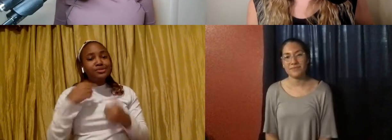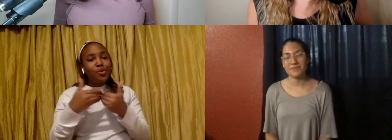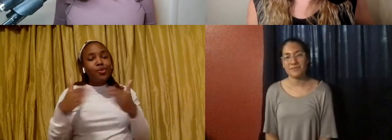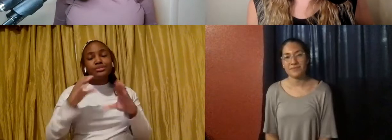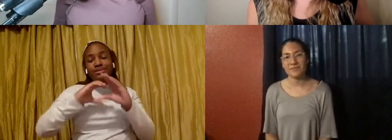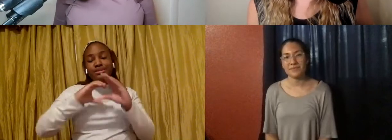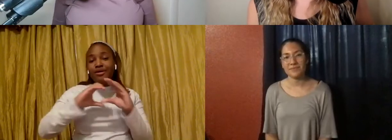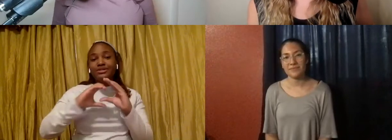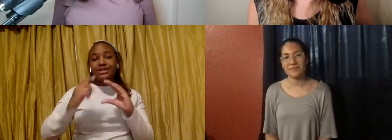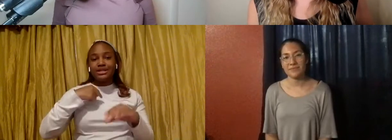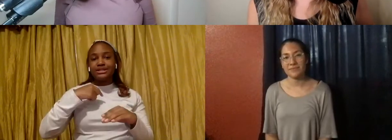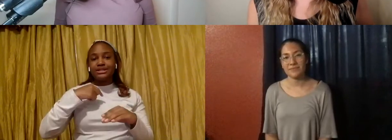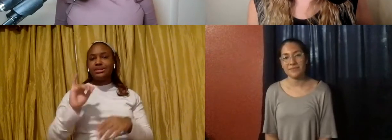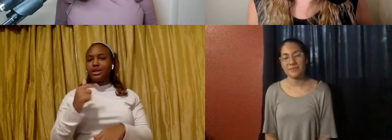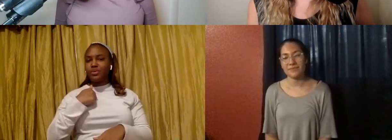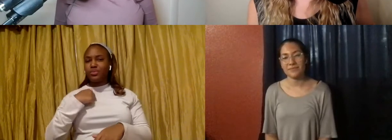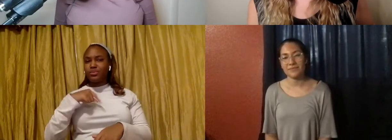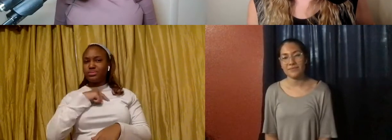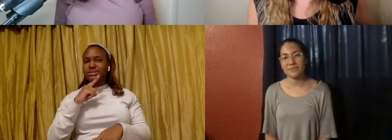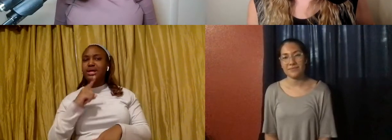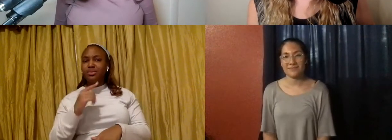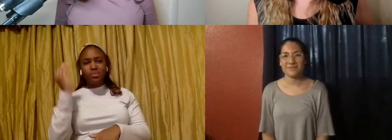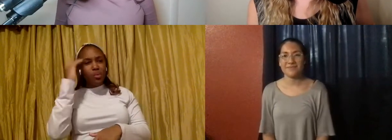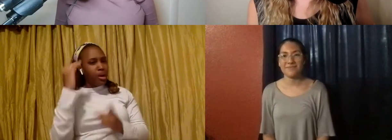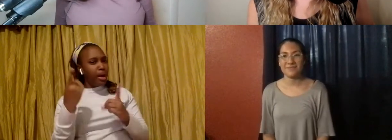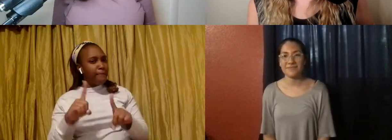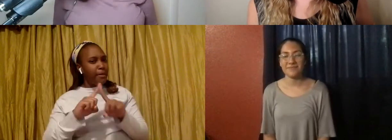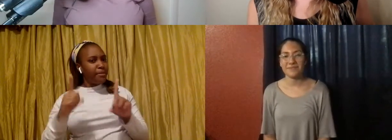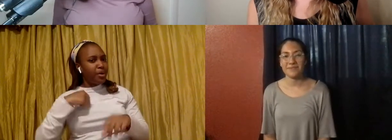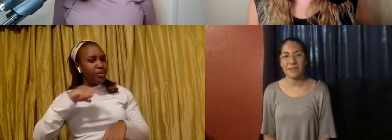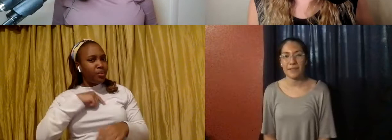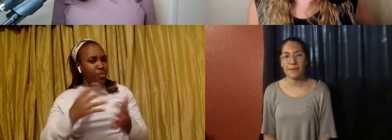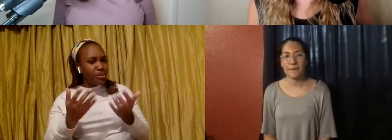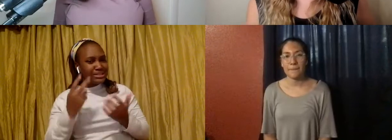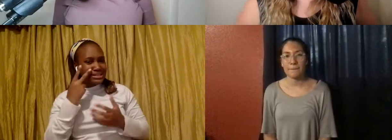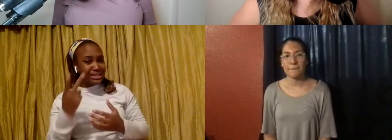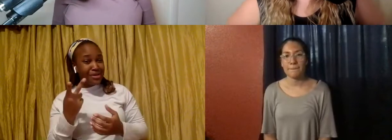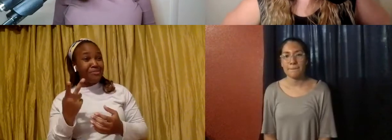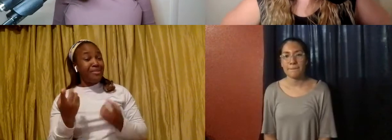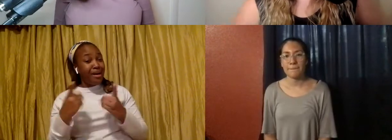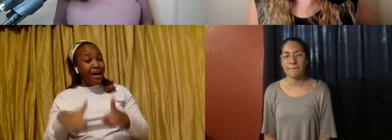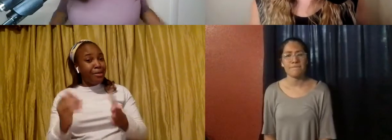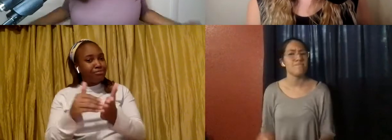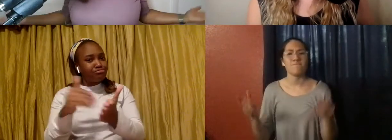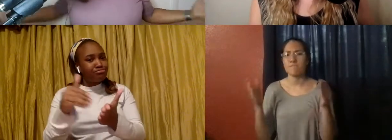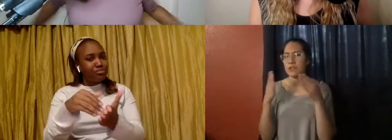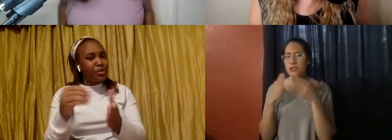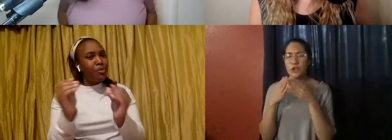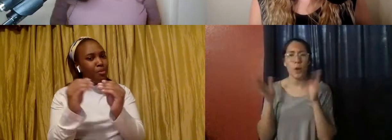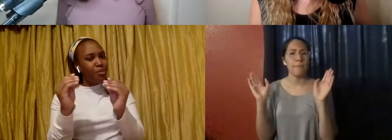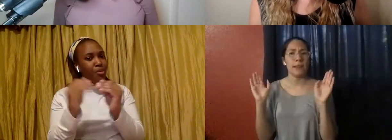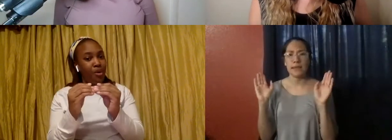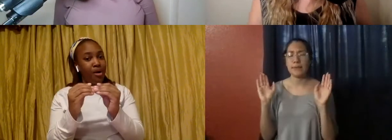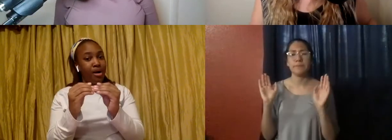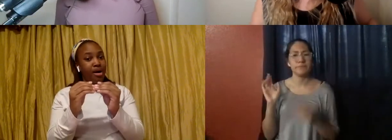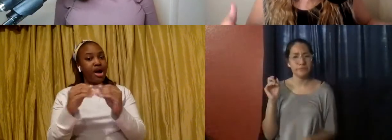said, we know they happen. We just want to see them happening a lot more and on a bigger platform.